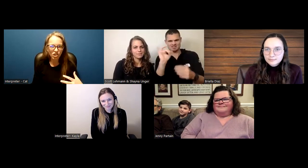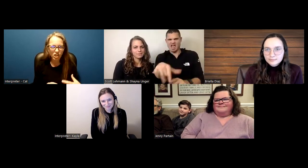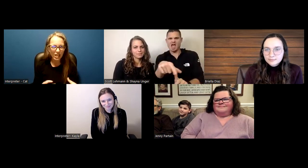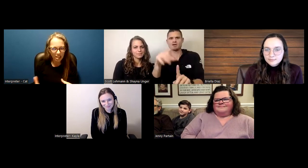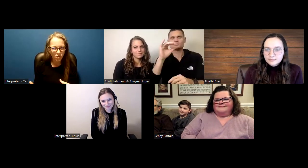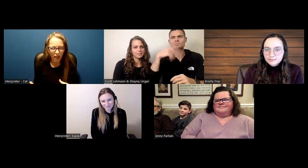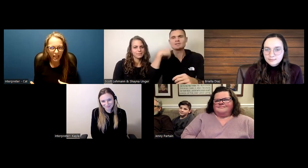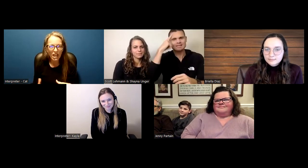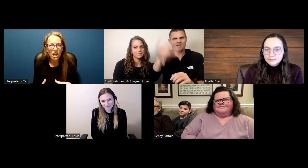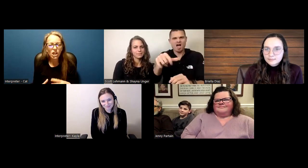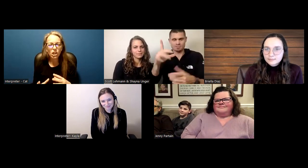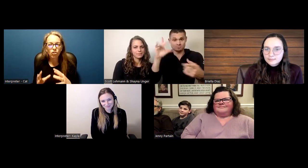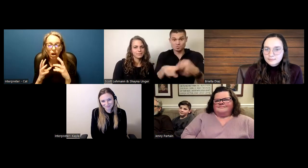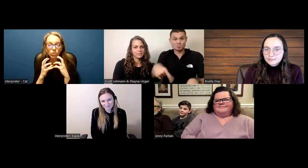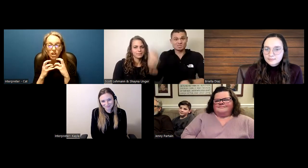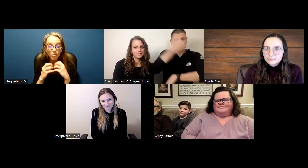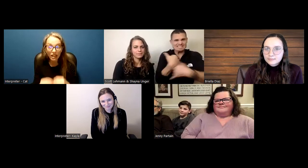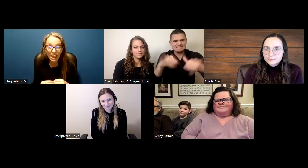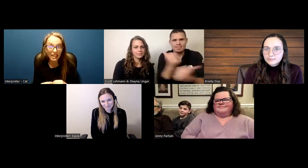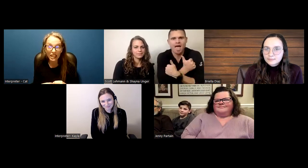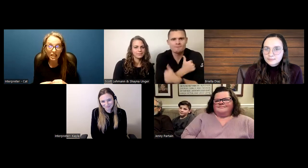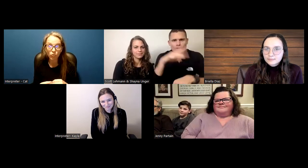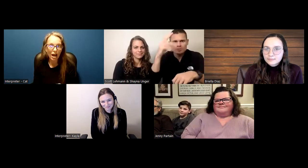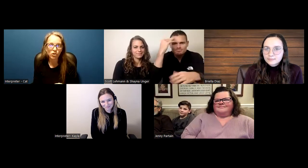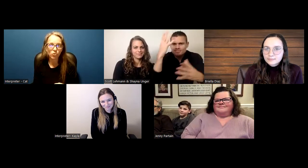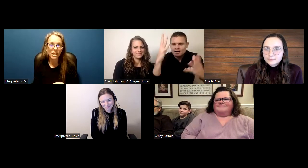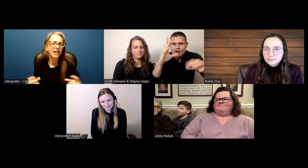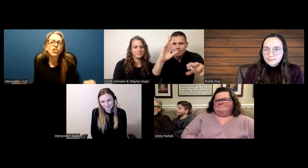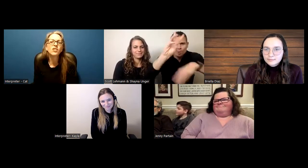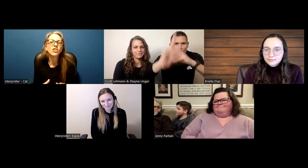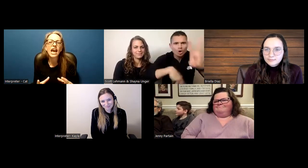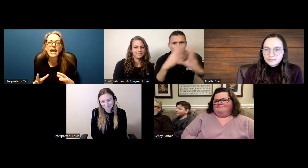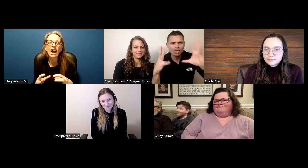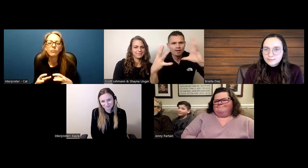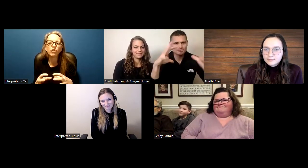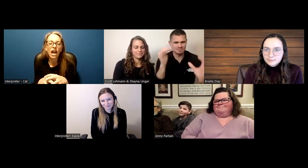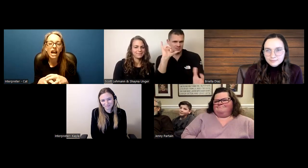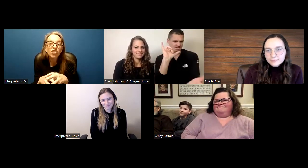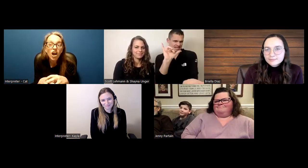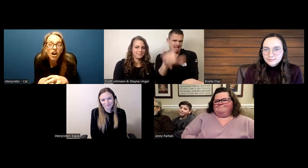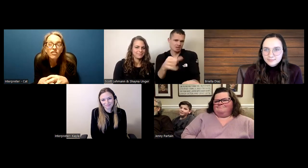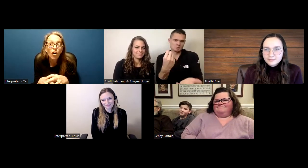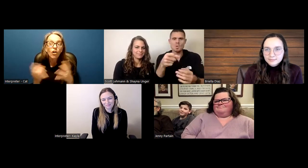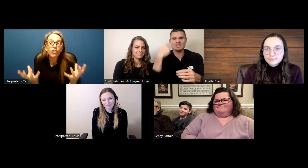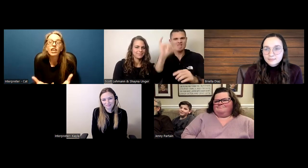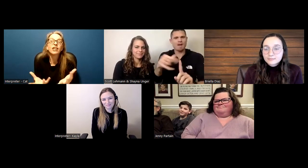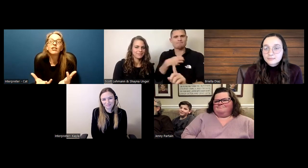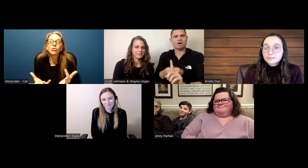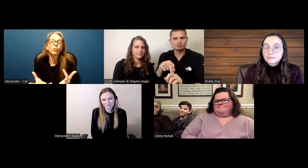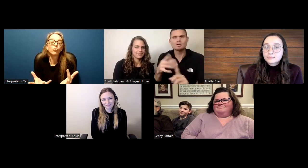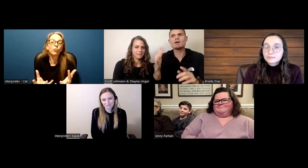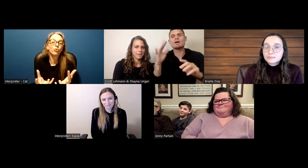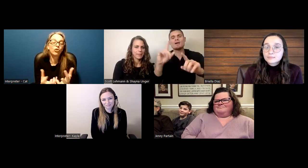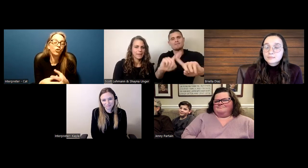it positioned this way? You know, so I was completely enraptured with that. And to this day, I love all